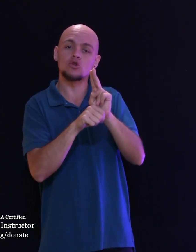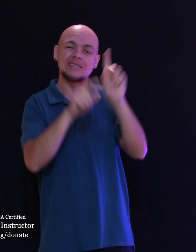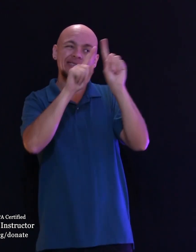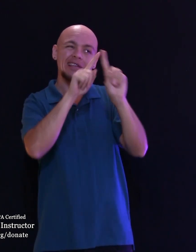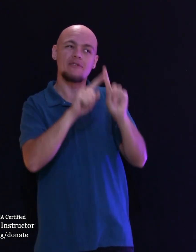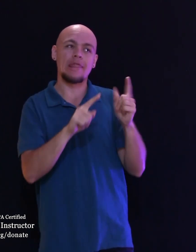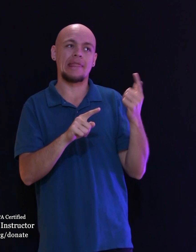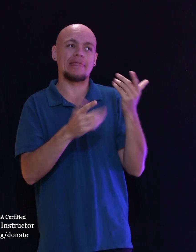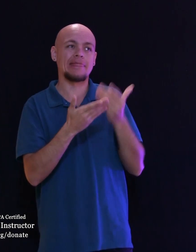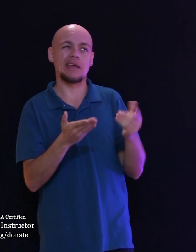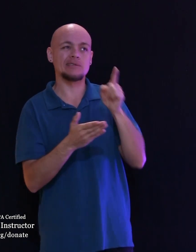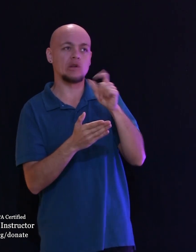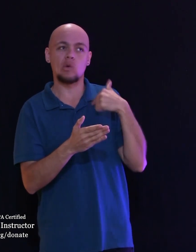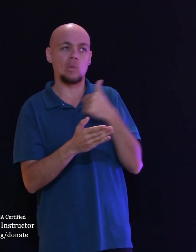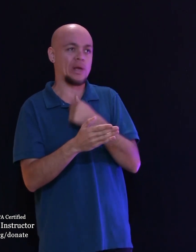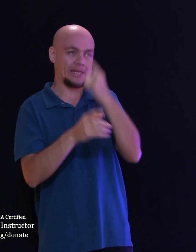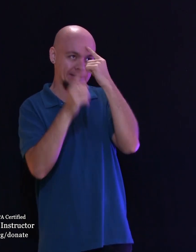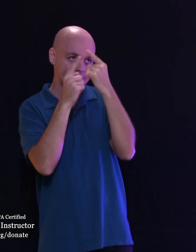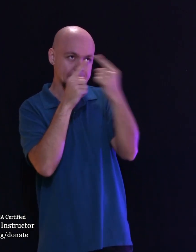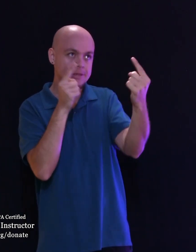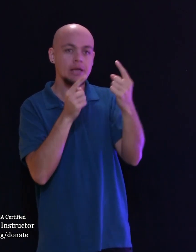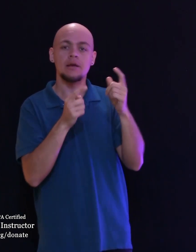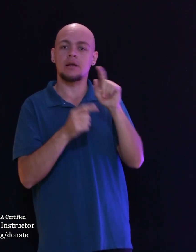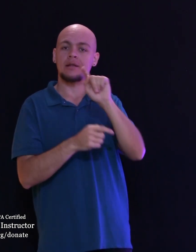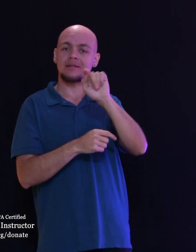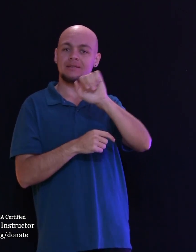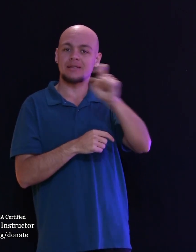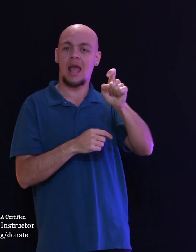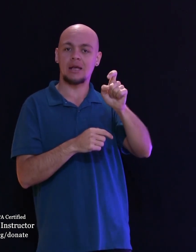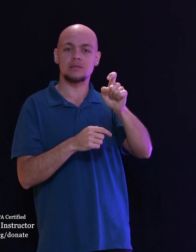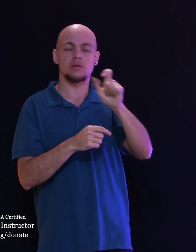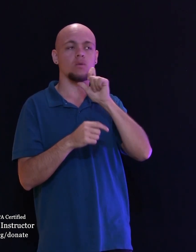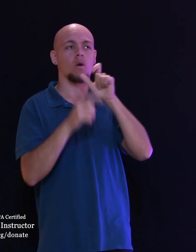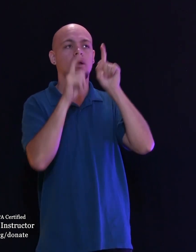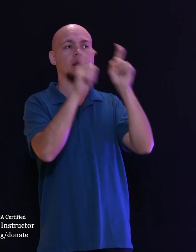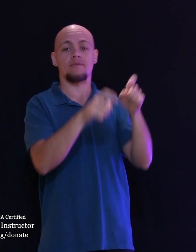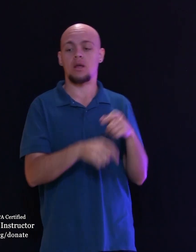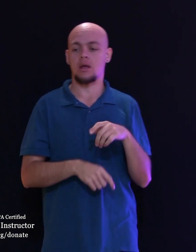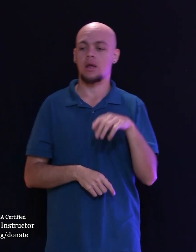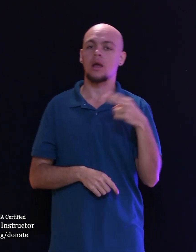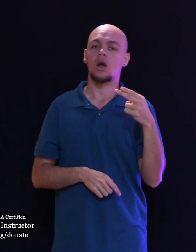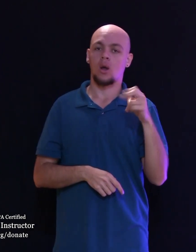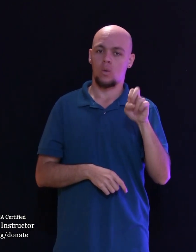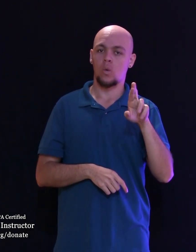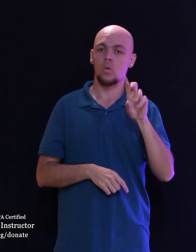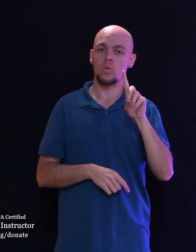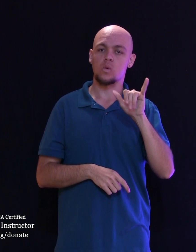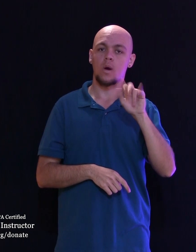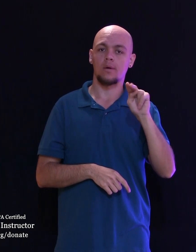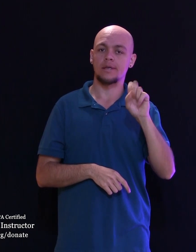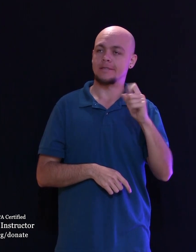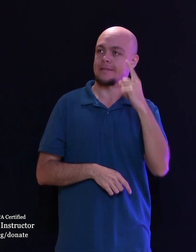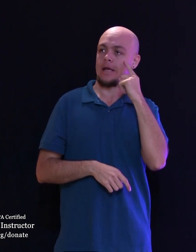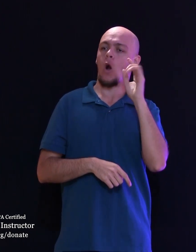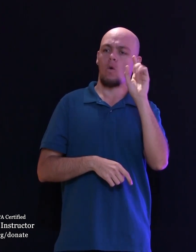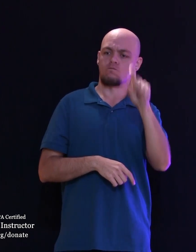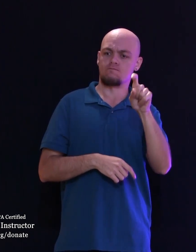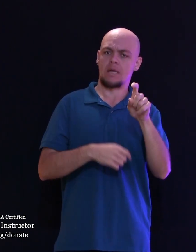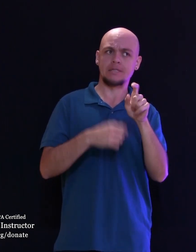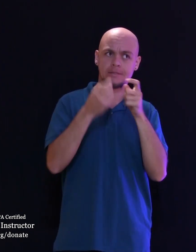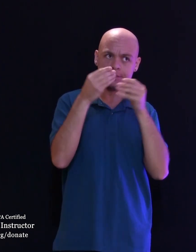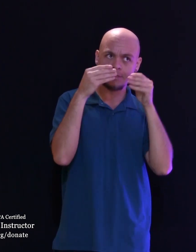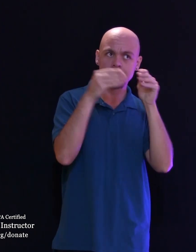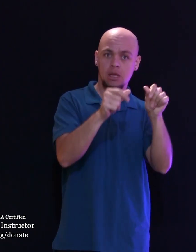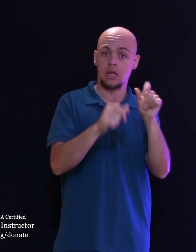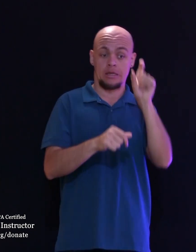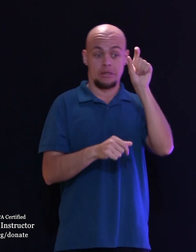that we think they shouldn't do, so we're not going to give them taxes. That's the zealots. The Herodians are like, well, we need to pay taxes because we support the government.